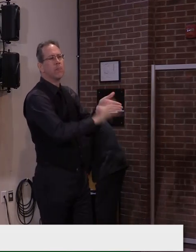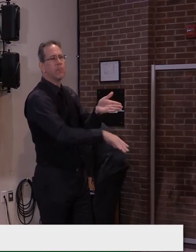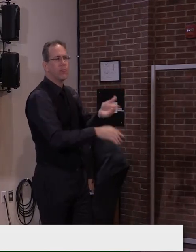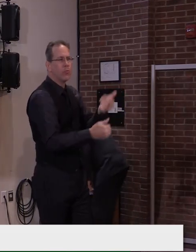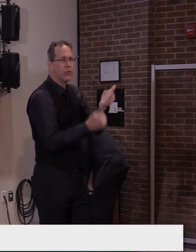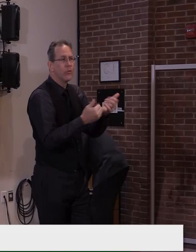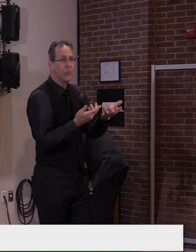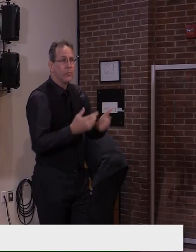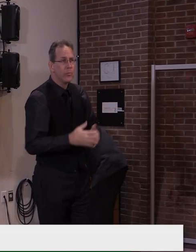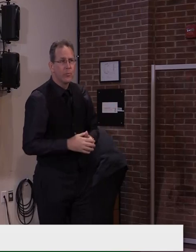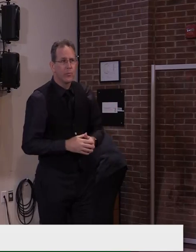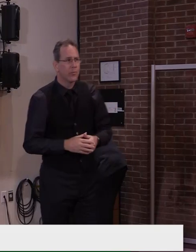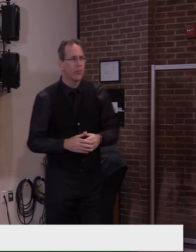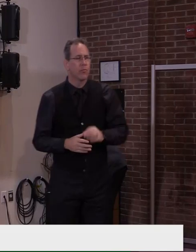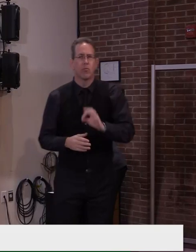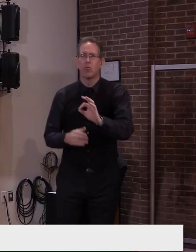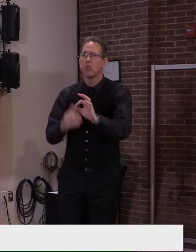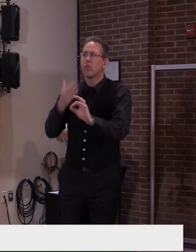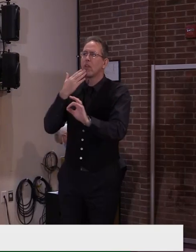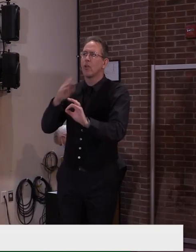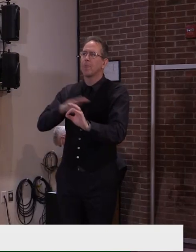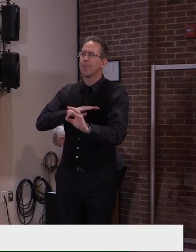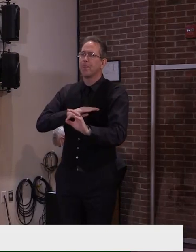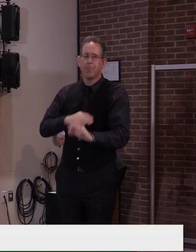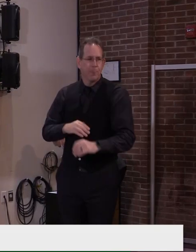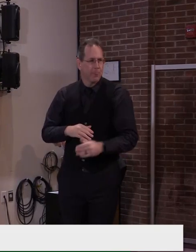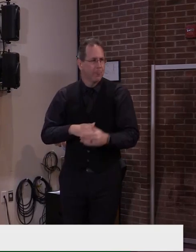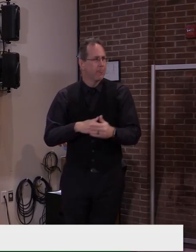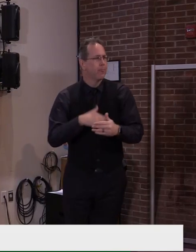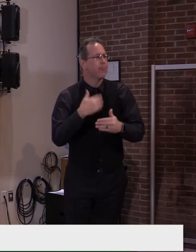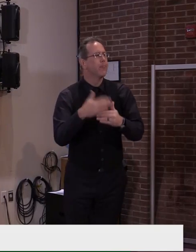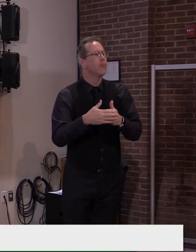Joseph Gresser, Barton Chronicle. Hello.